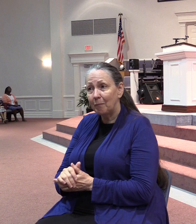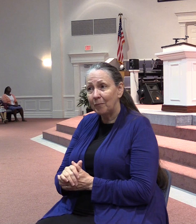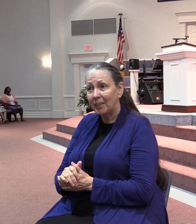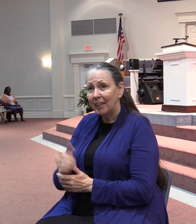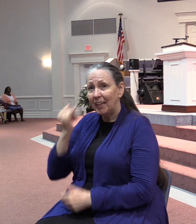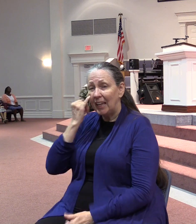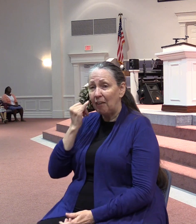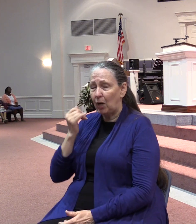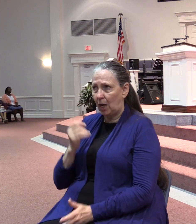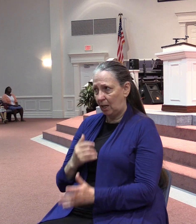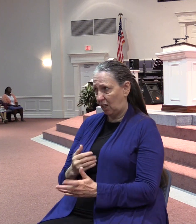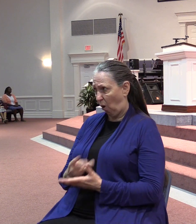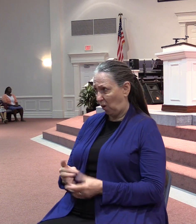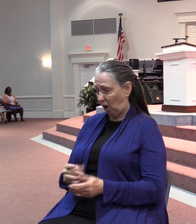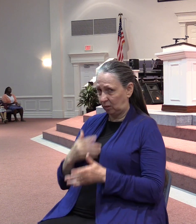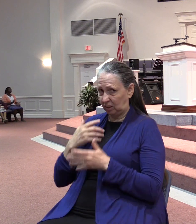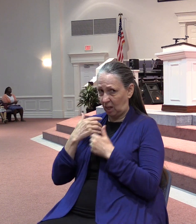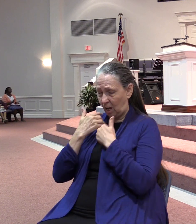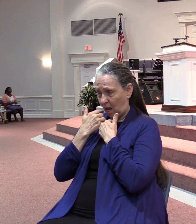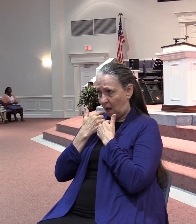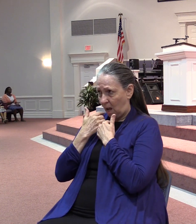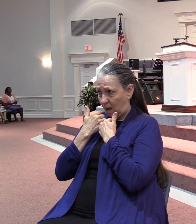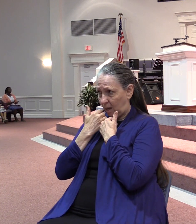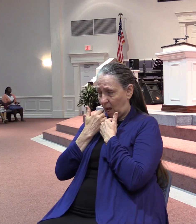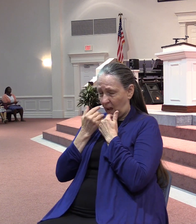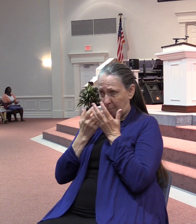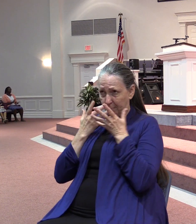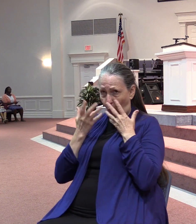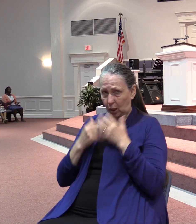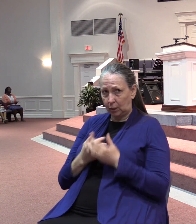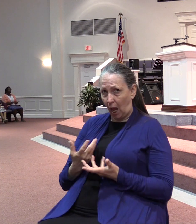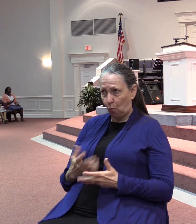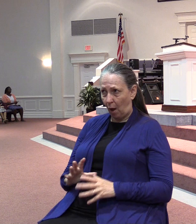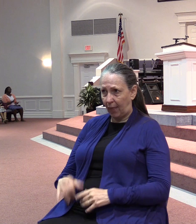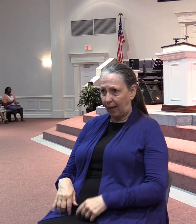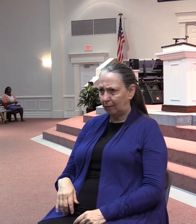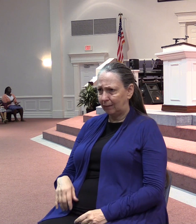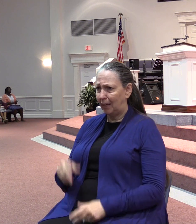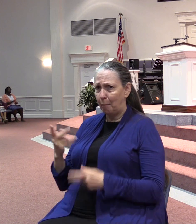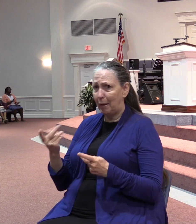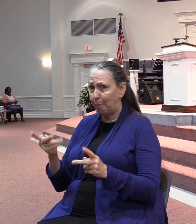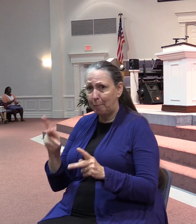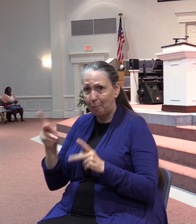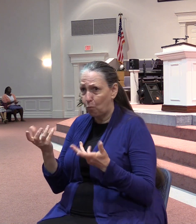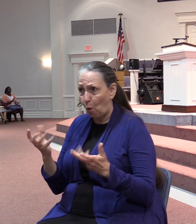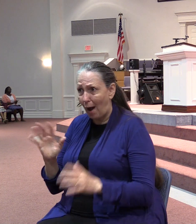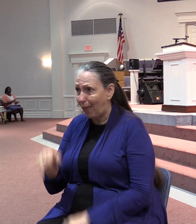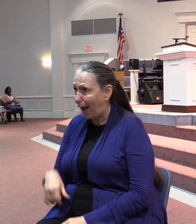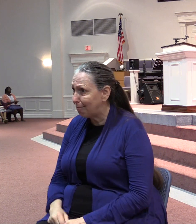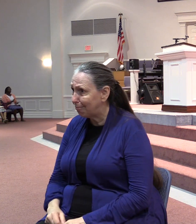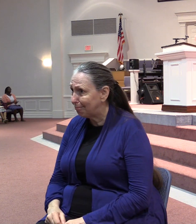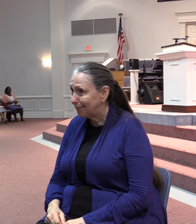If you're ashamed of the Holy Ghost, nobody's going to want what you're ashamed of.